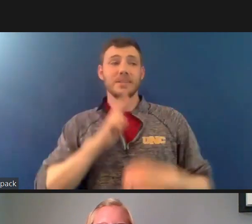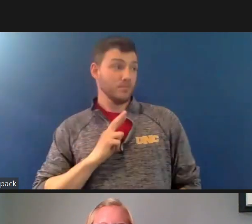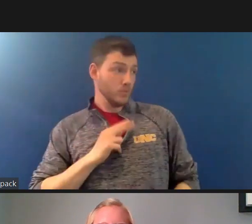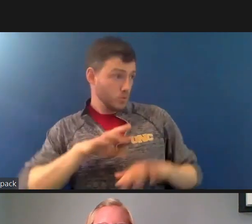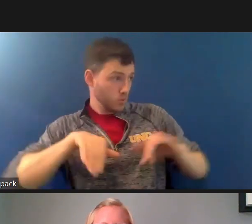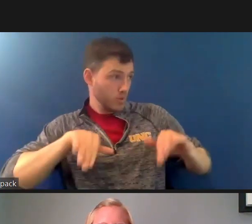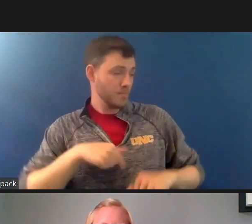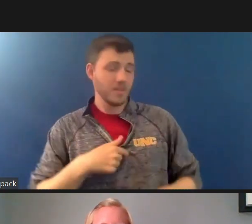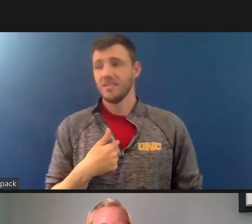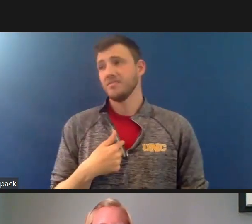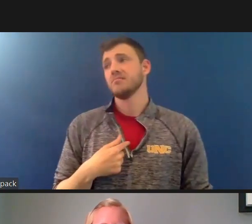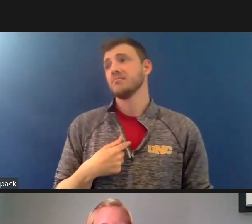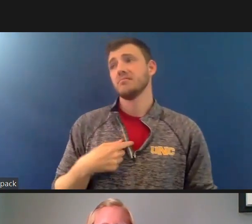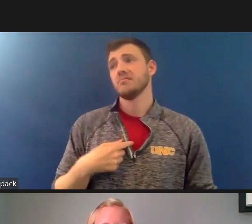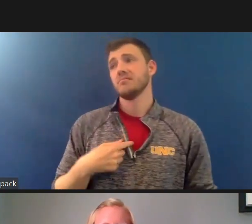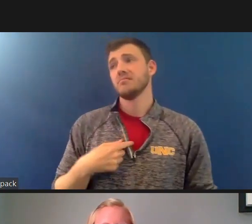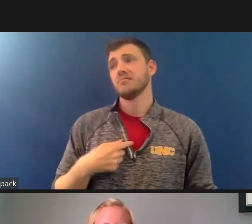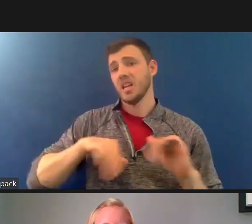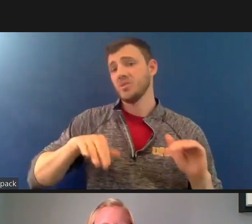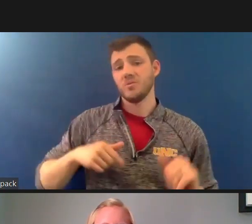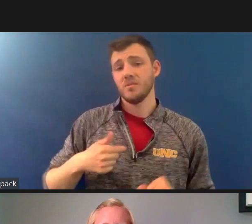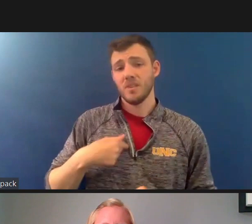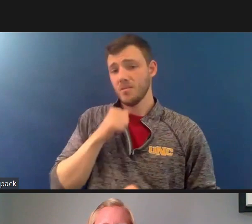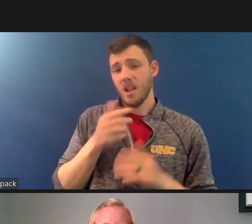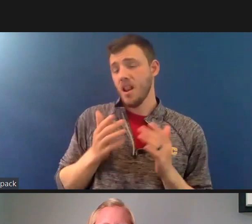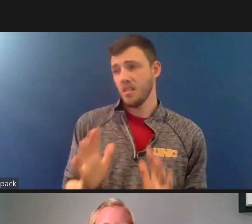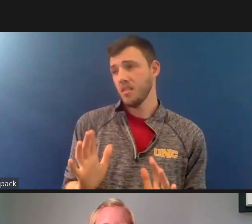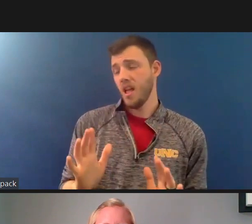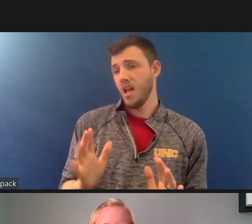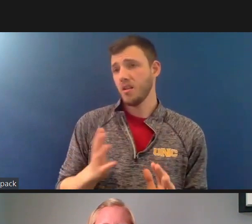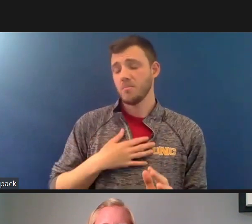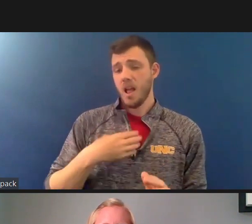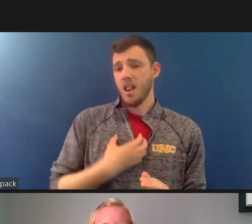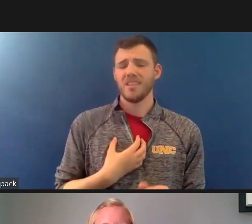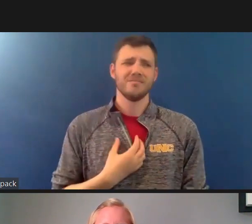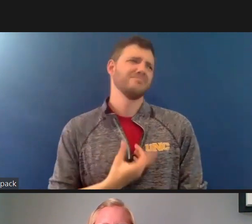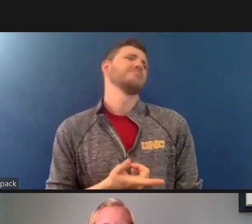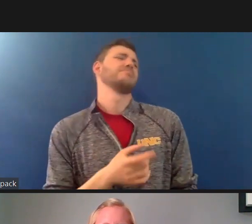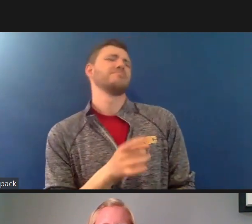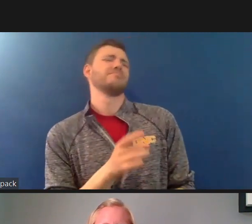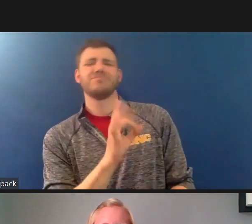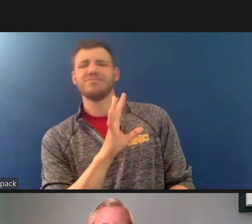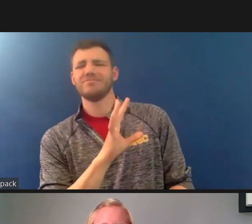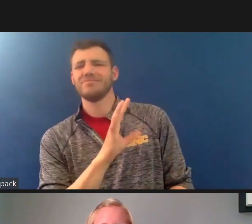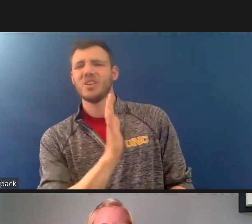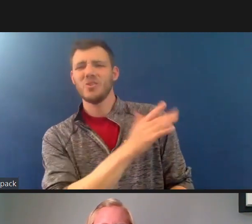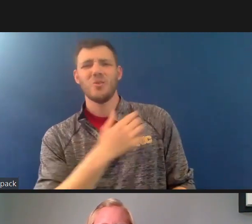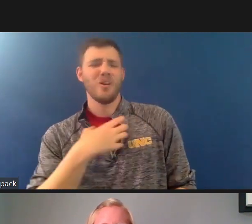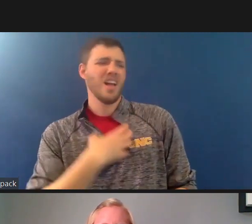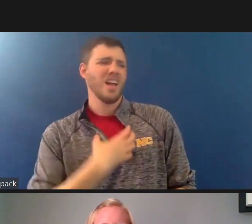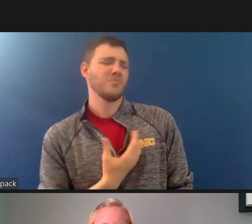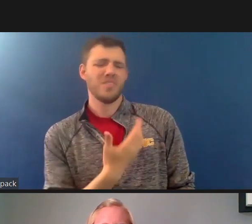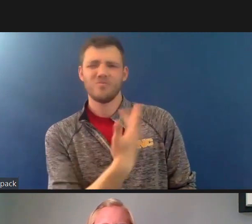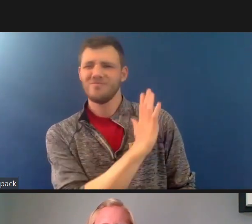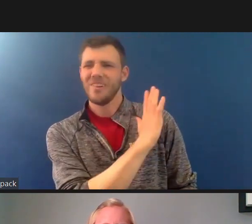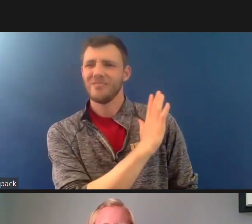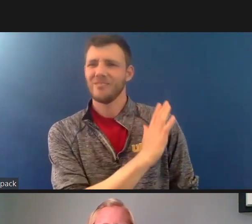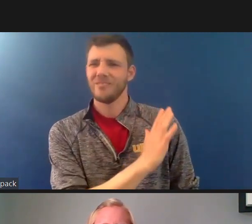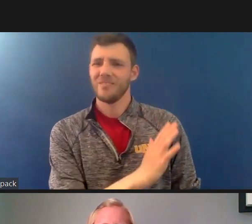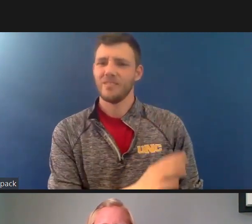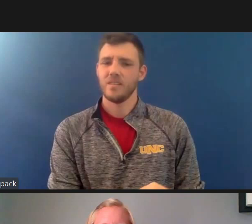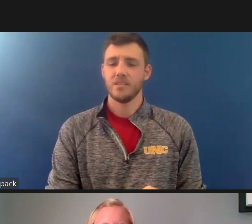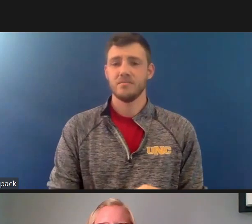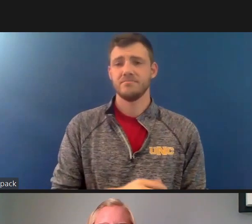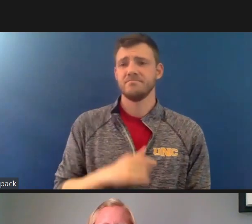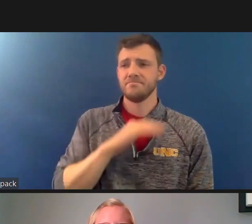head. I can't swim. I wasn't allowed. My asthma. Sucks to your asthma. Piggy bore this with a